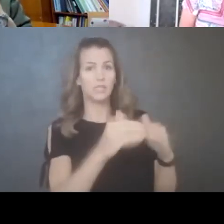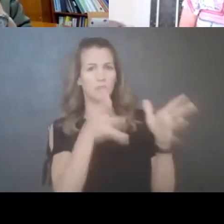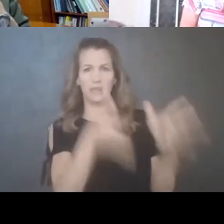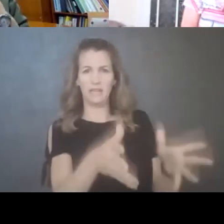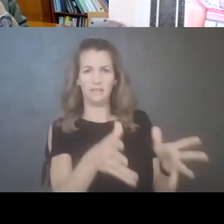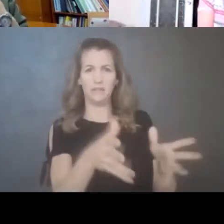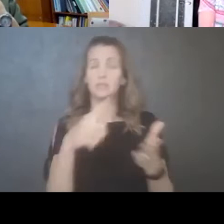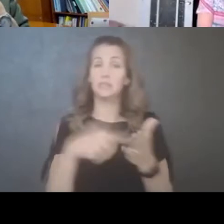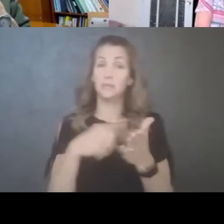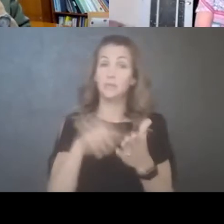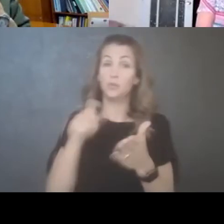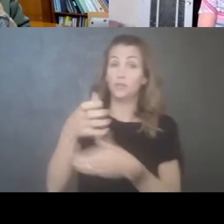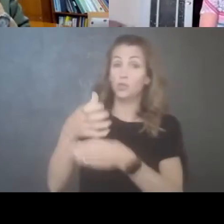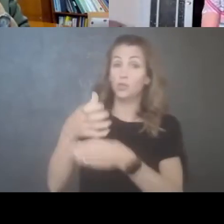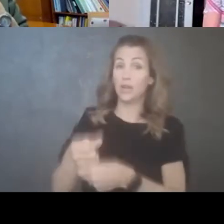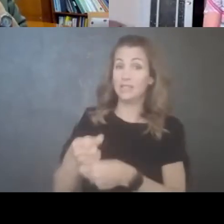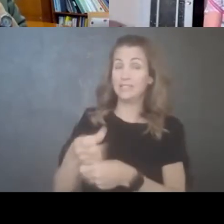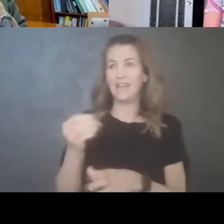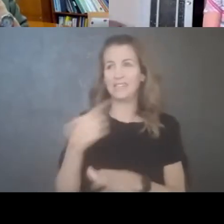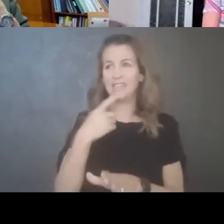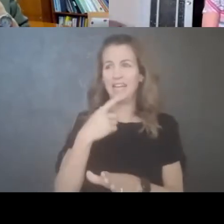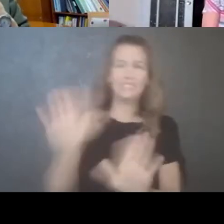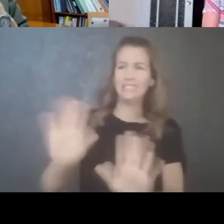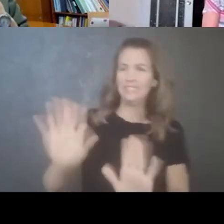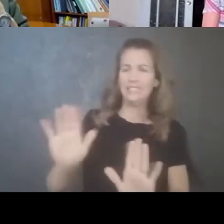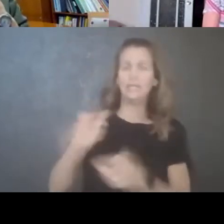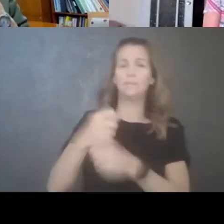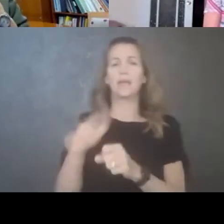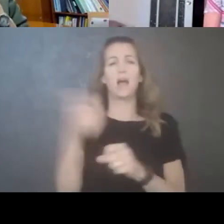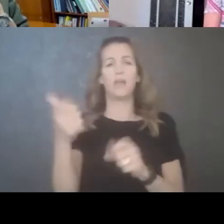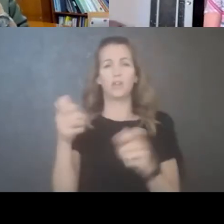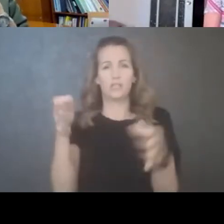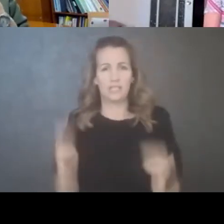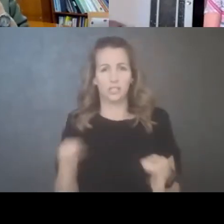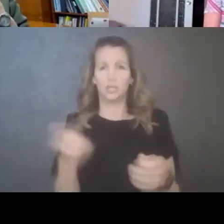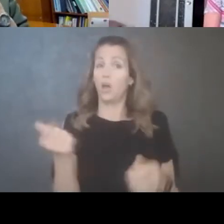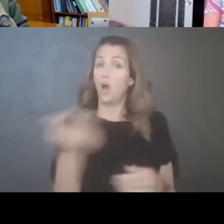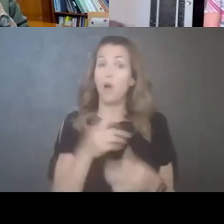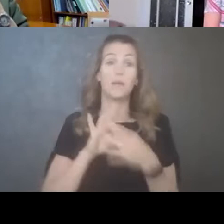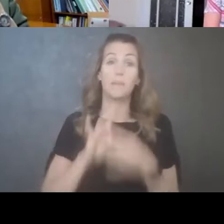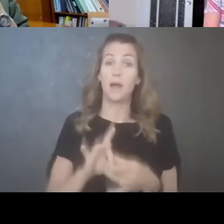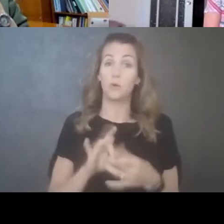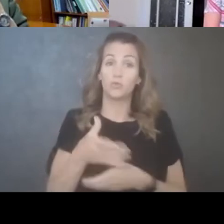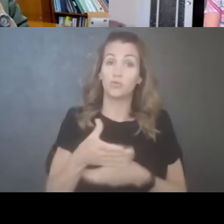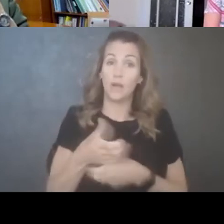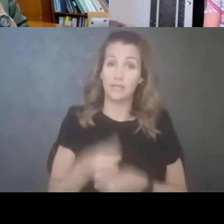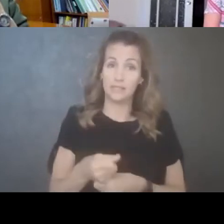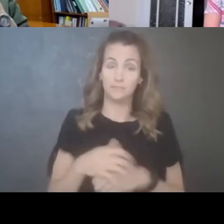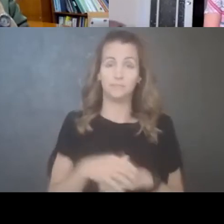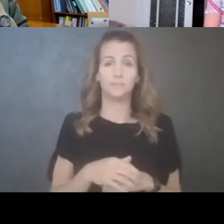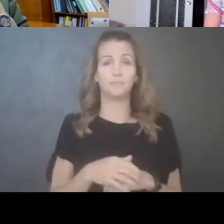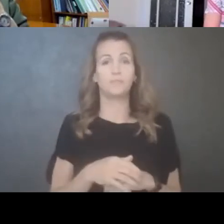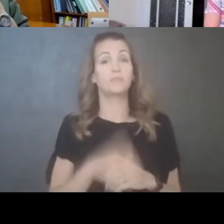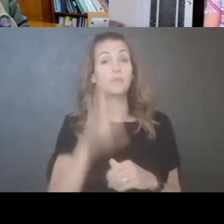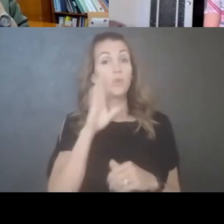other decisions. And it's all about that trust and that influence we have at one another. Now, I also said earlier that there's going to be a 6